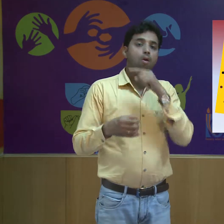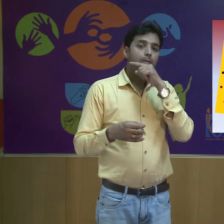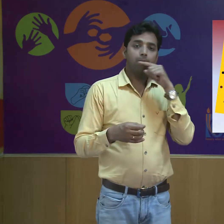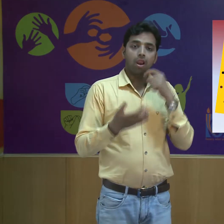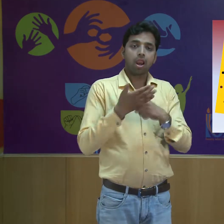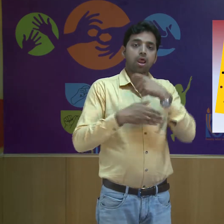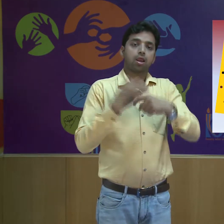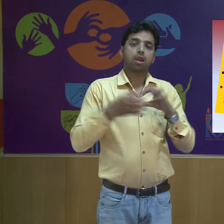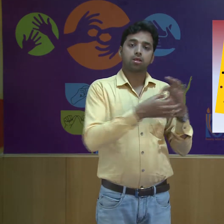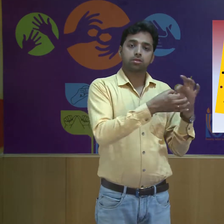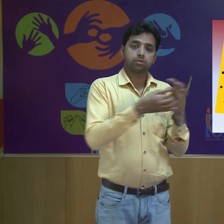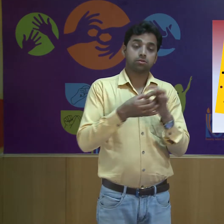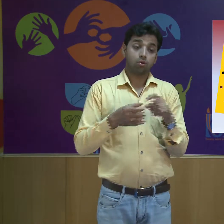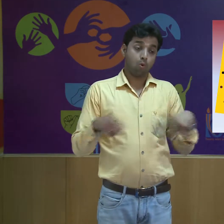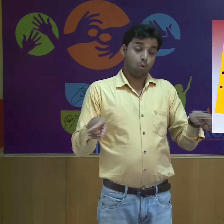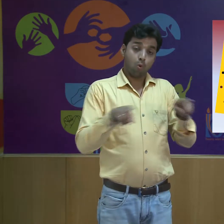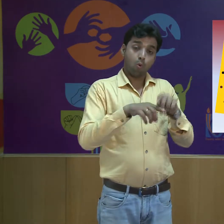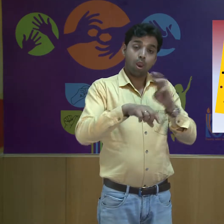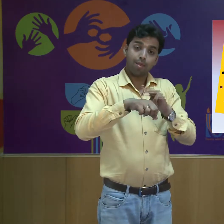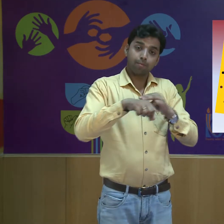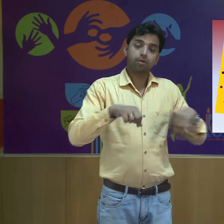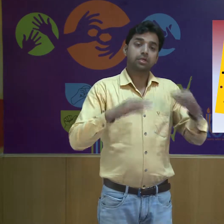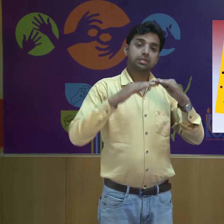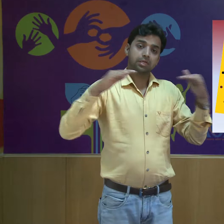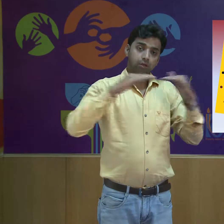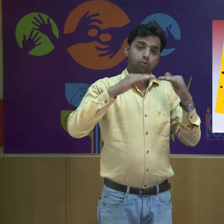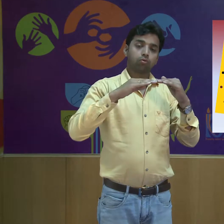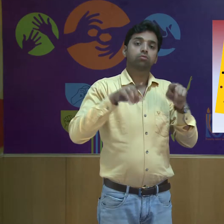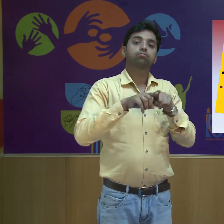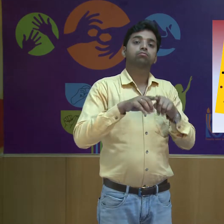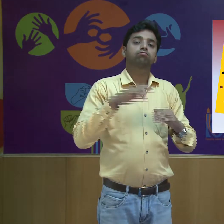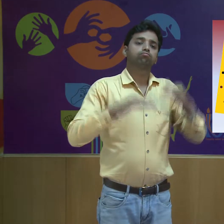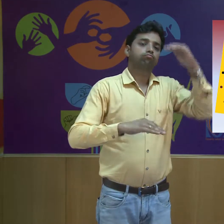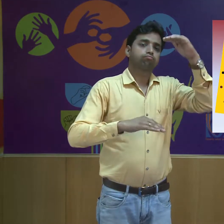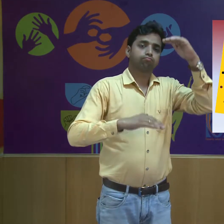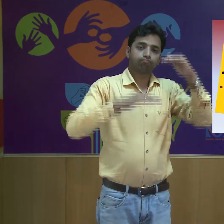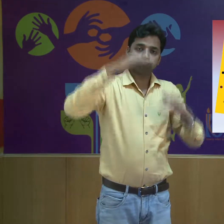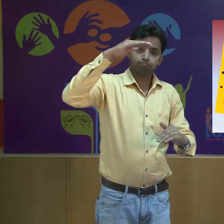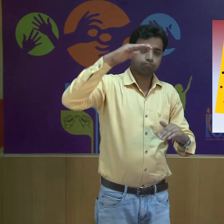All members are equal in status, that is, there is no high or low caste.